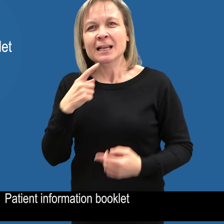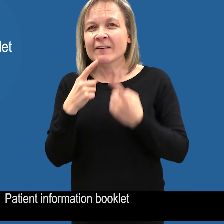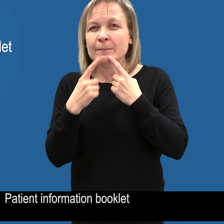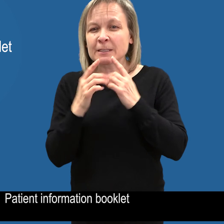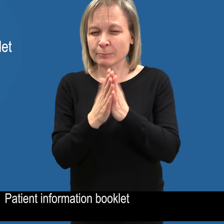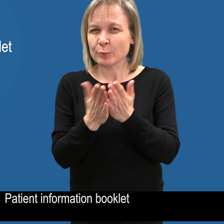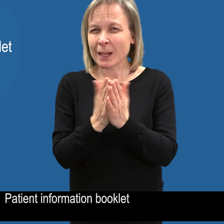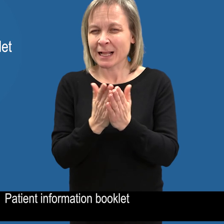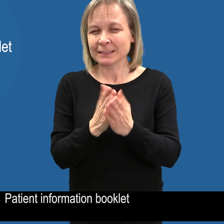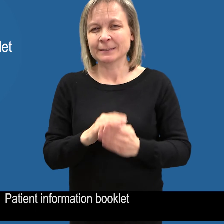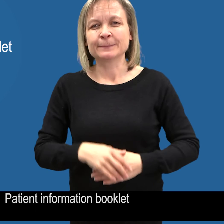Patient Information Booklet.